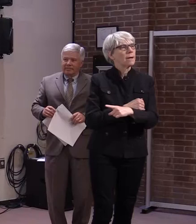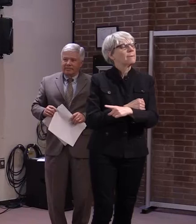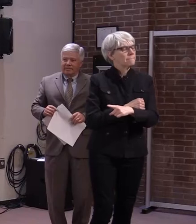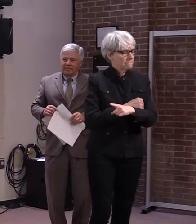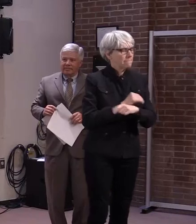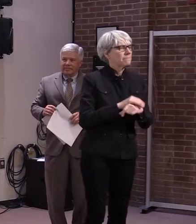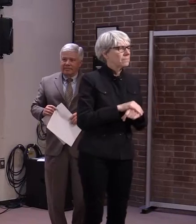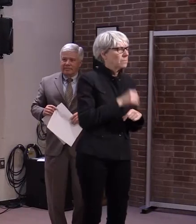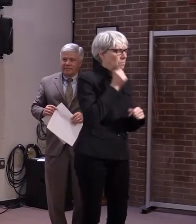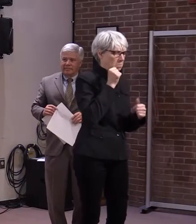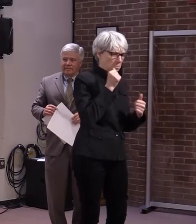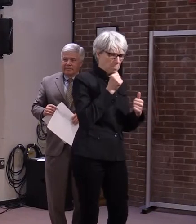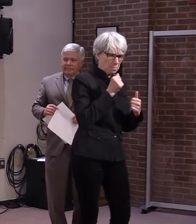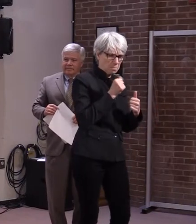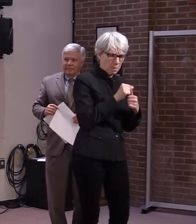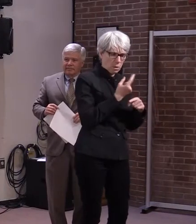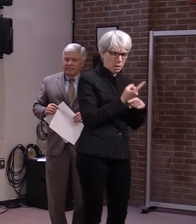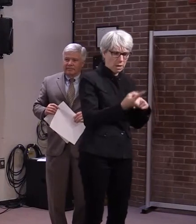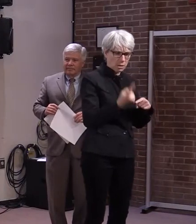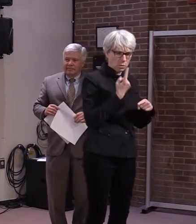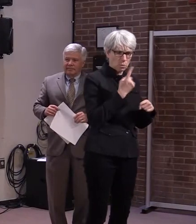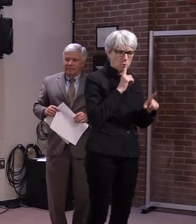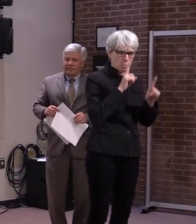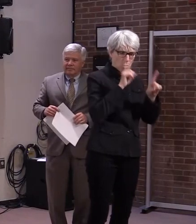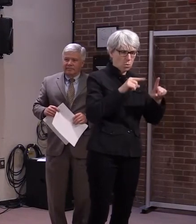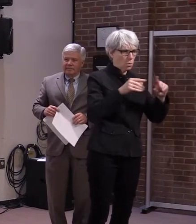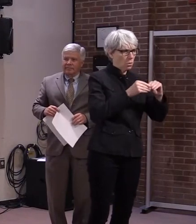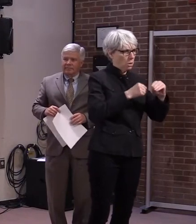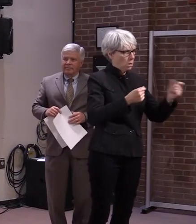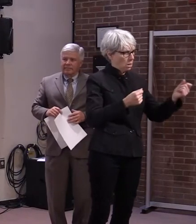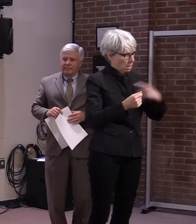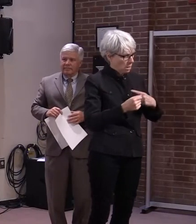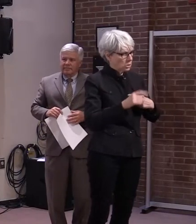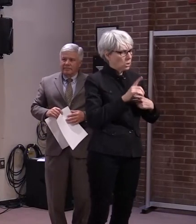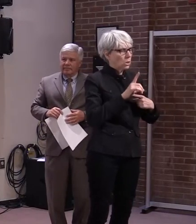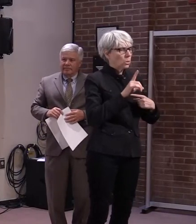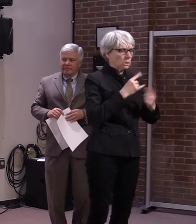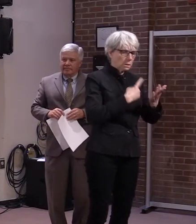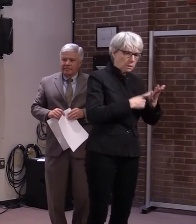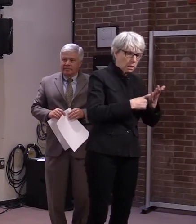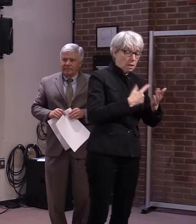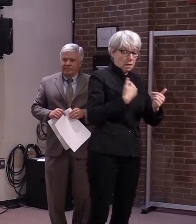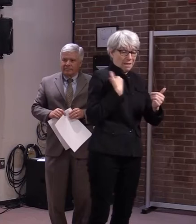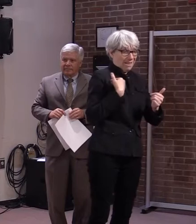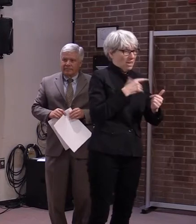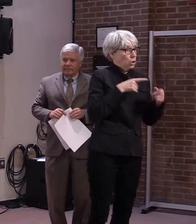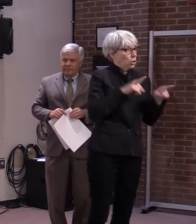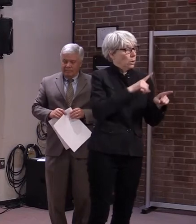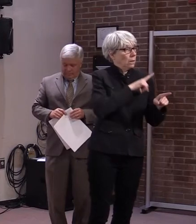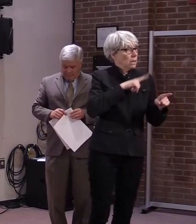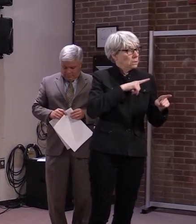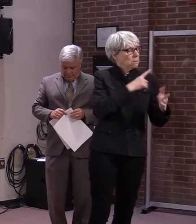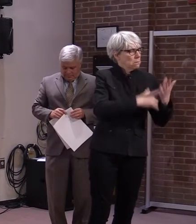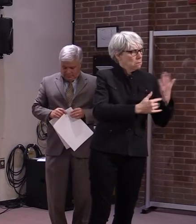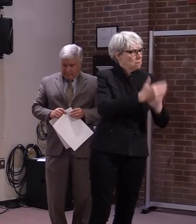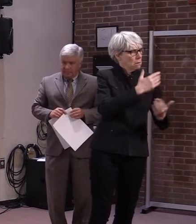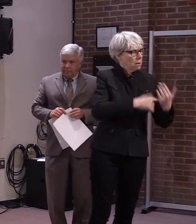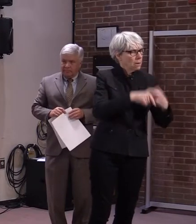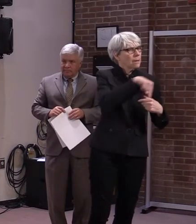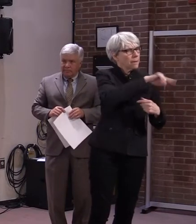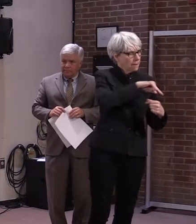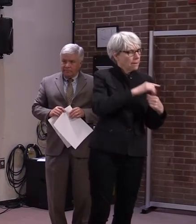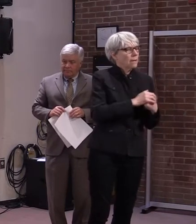who reported on this, but this was a topic of conversation when the legislature was in session. We, the